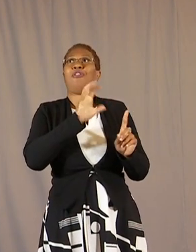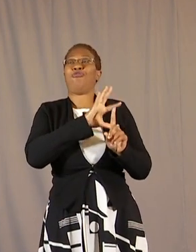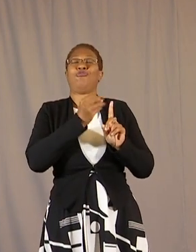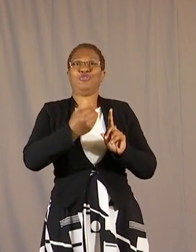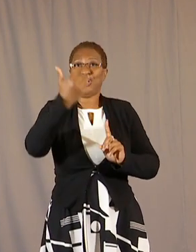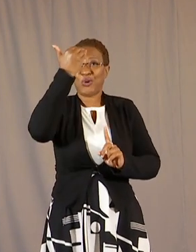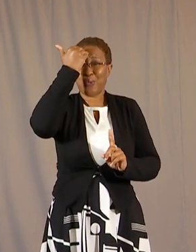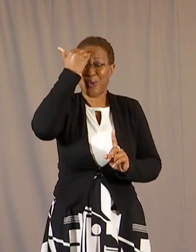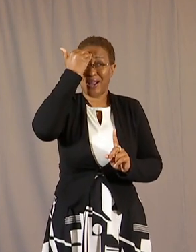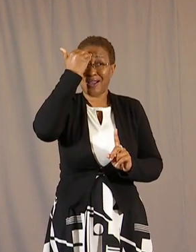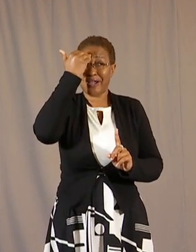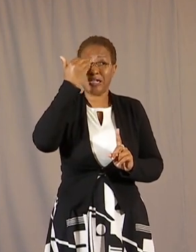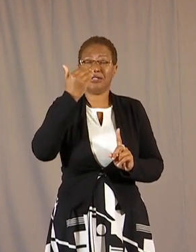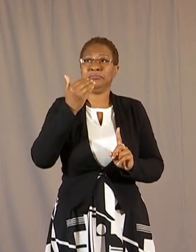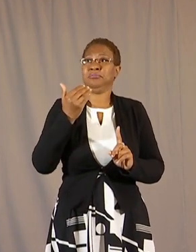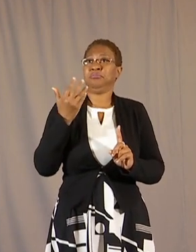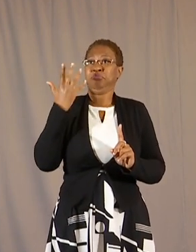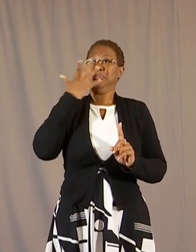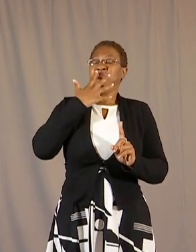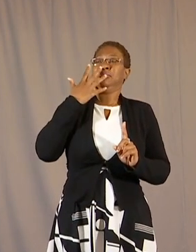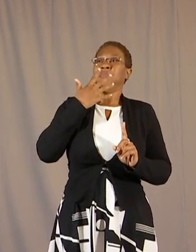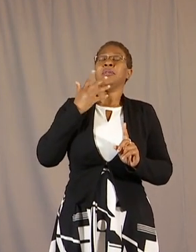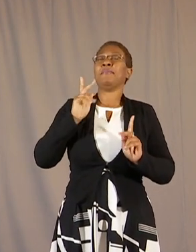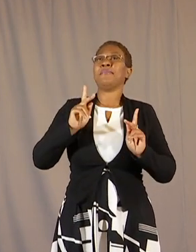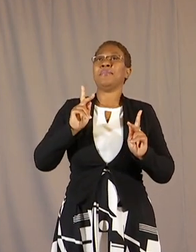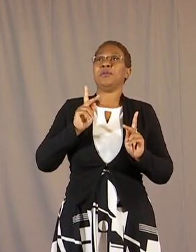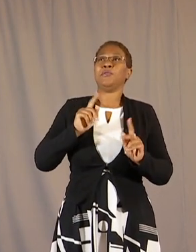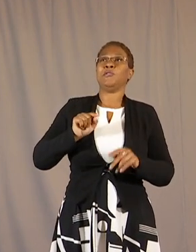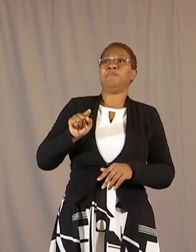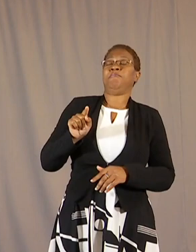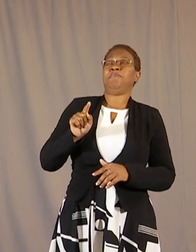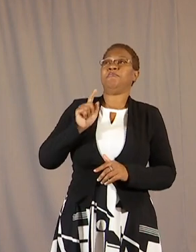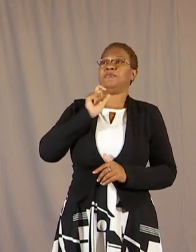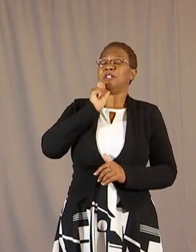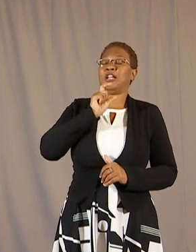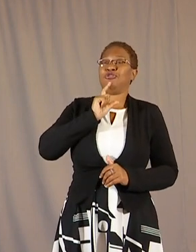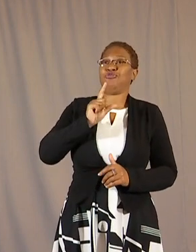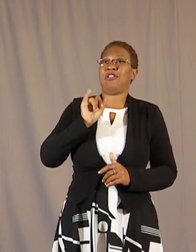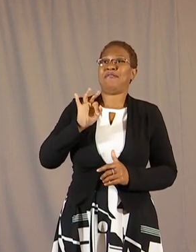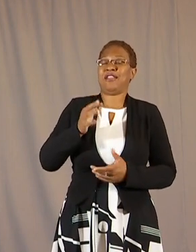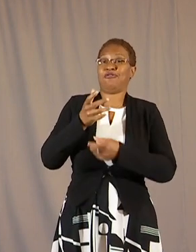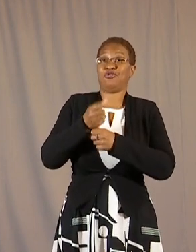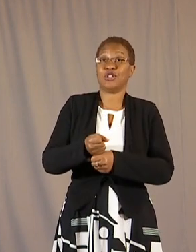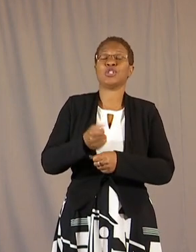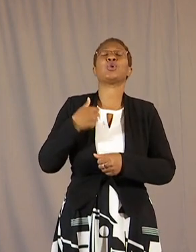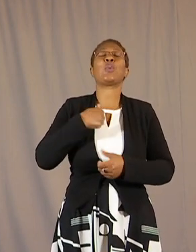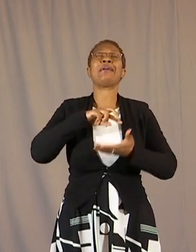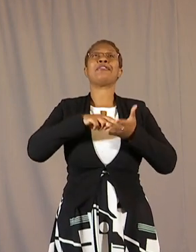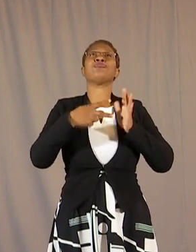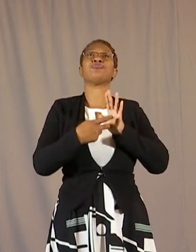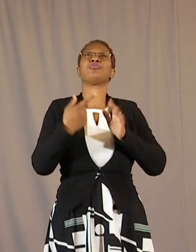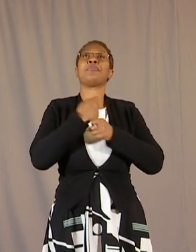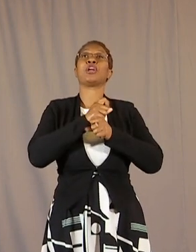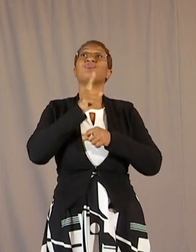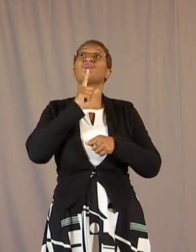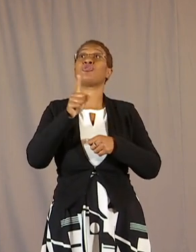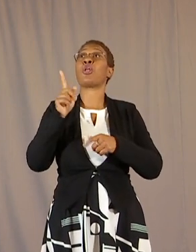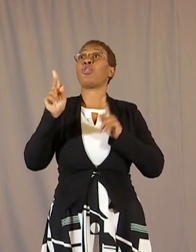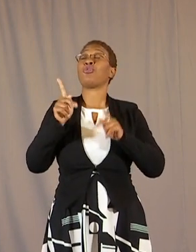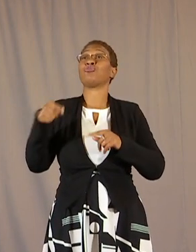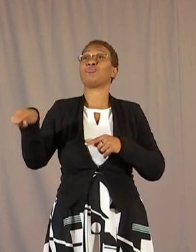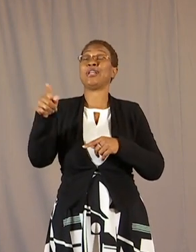So we were very intentional about the people that we were using to help bring some of the services to the